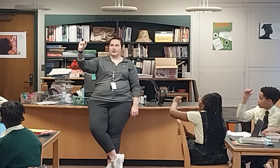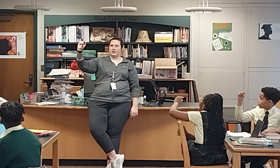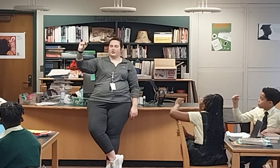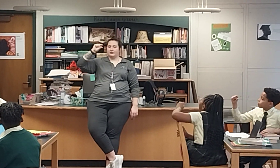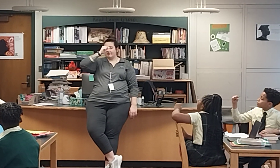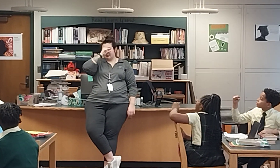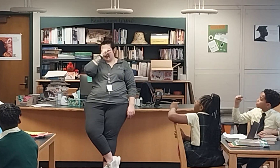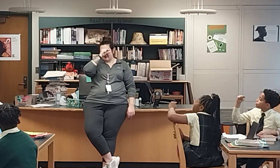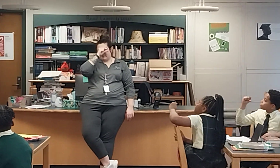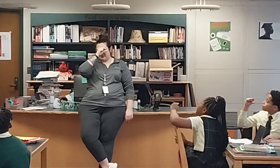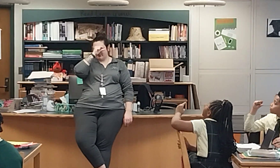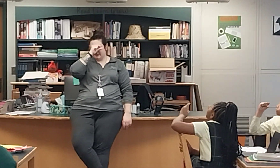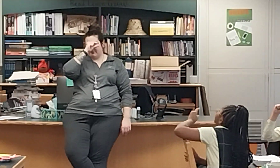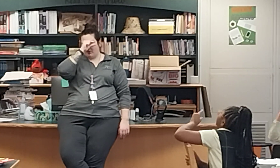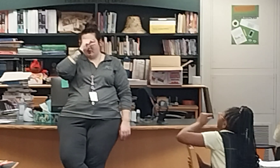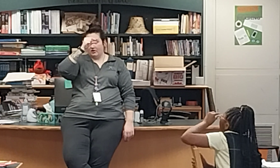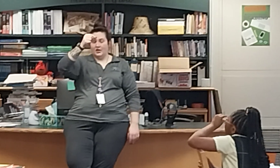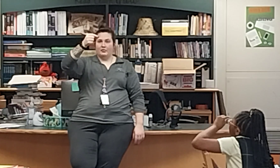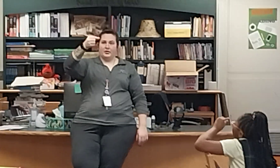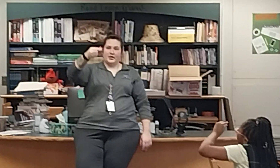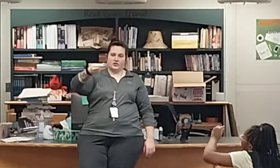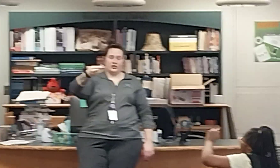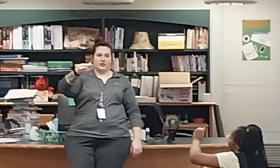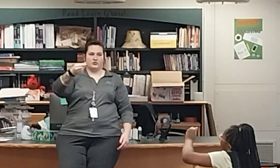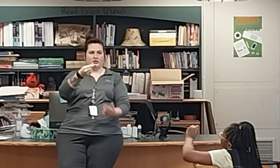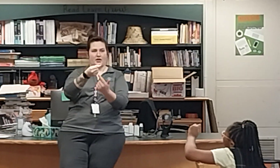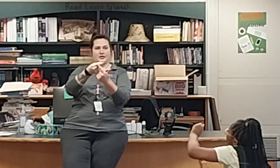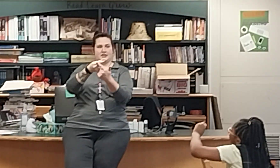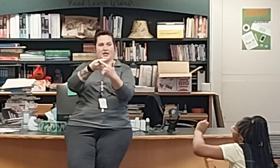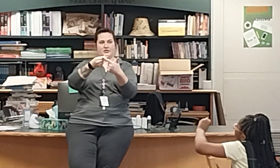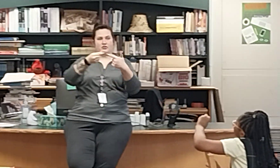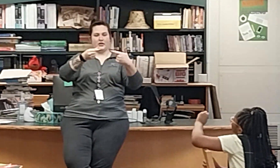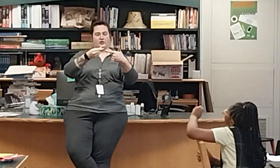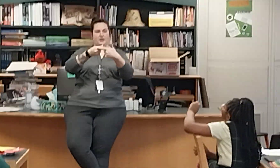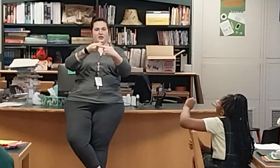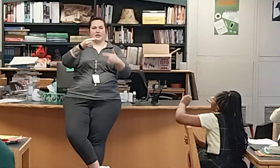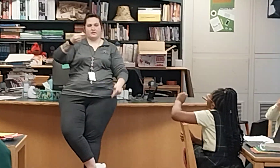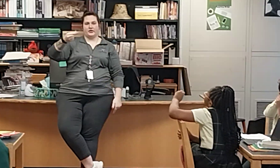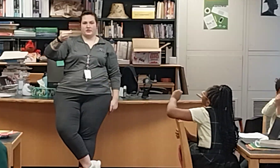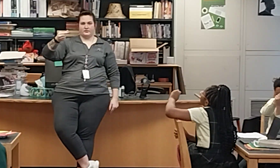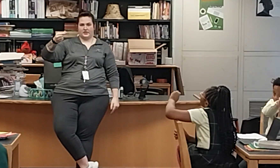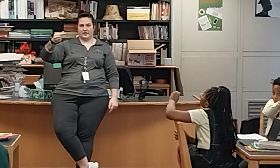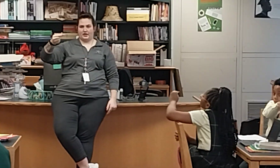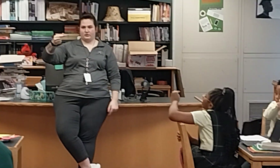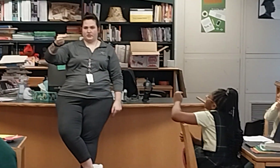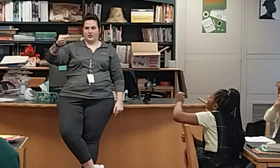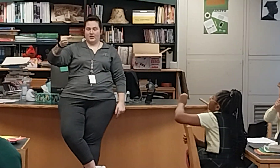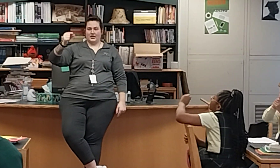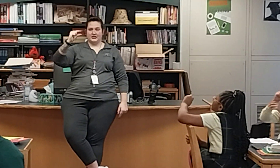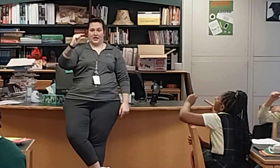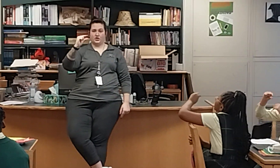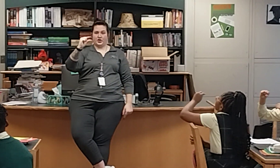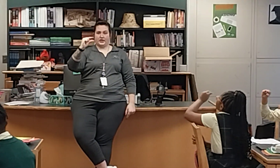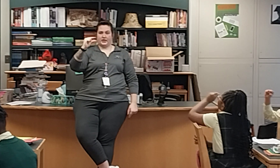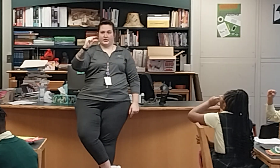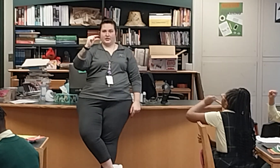you're saying something really small, but then turn it on the side so that your index finger is facing out. It's not G.